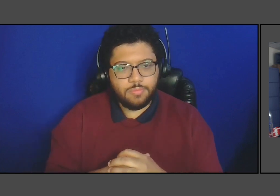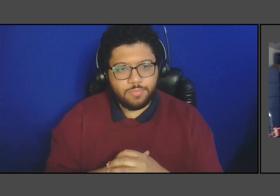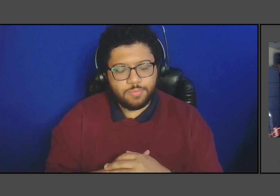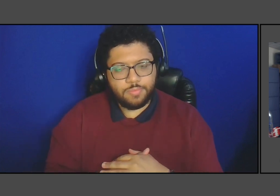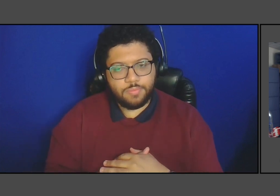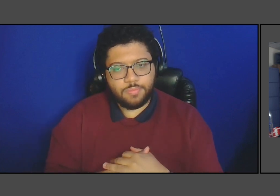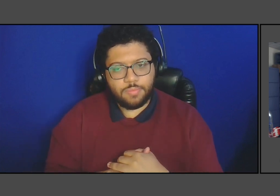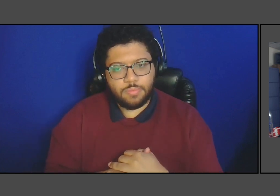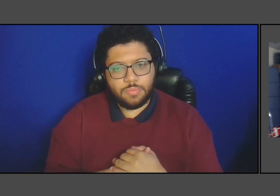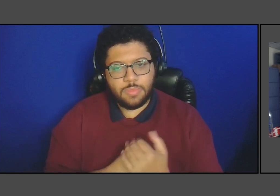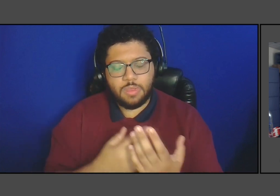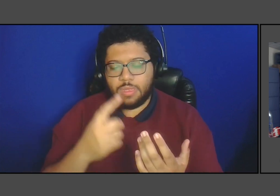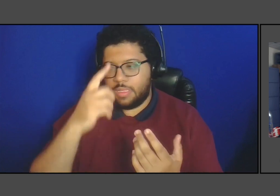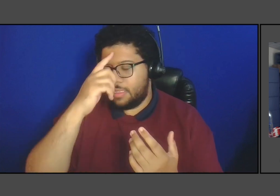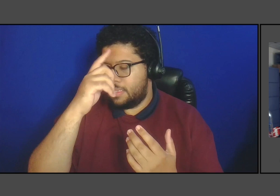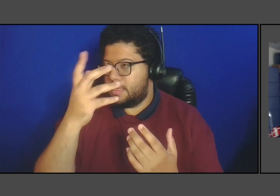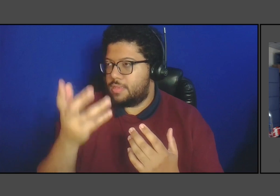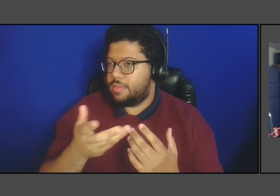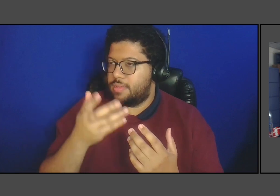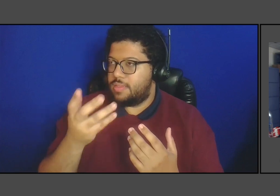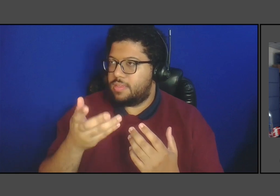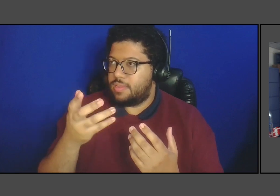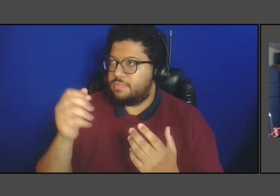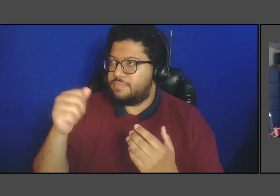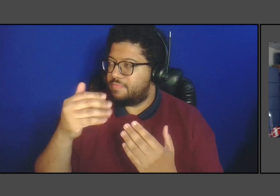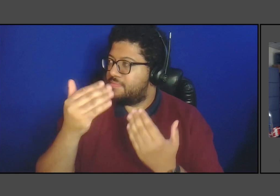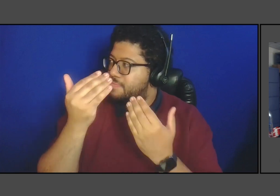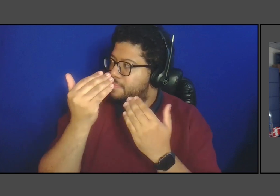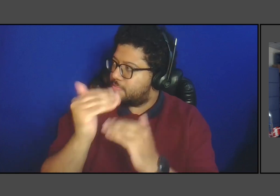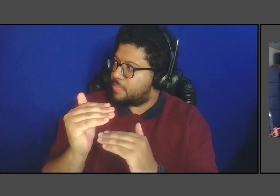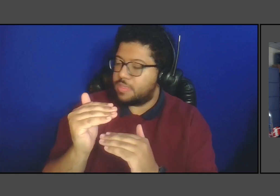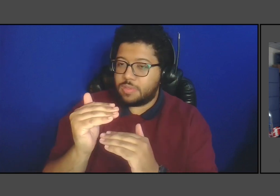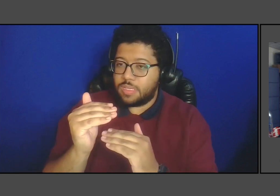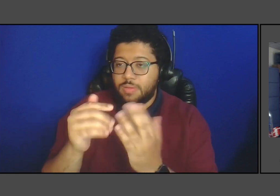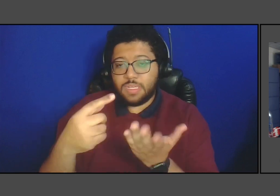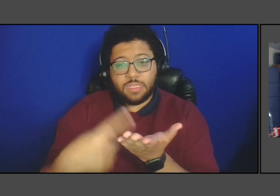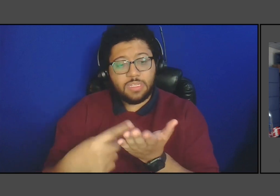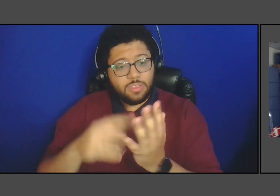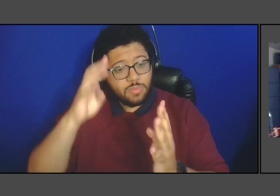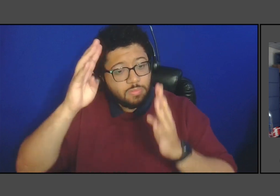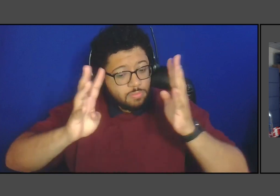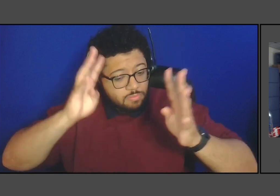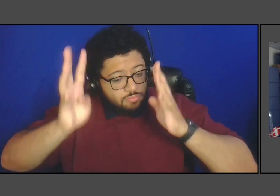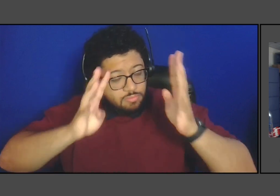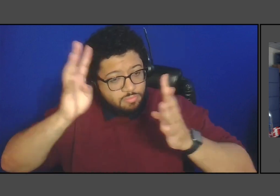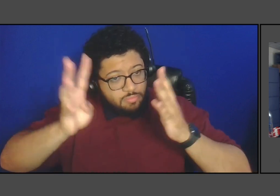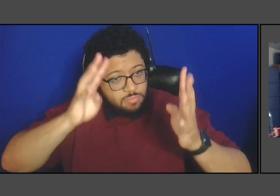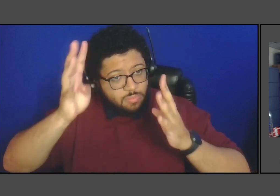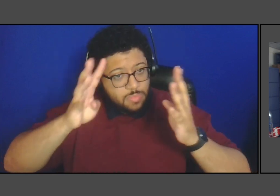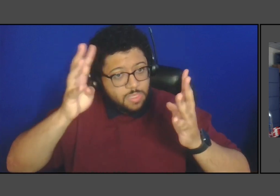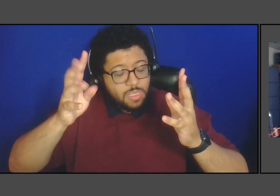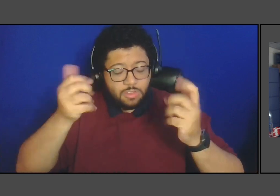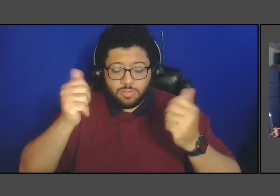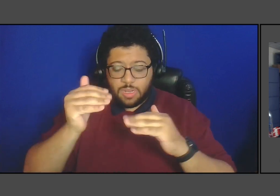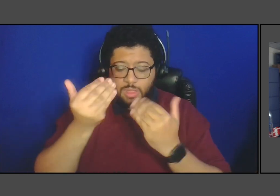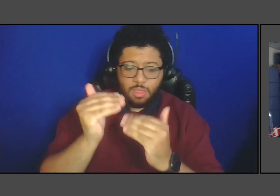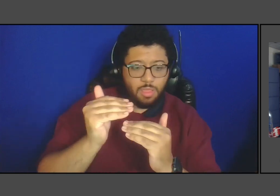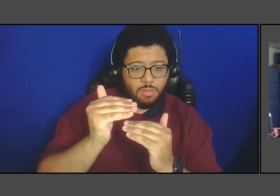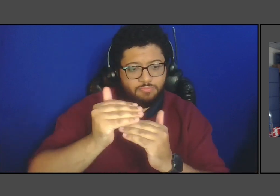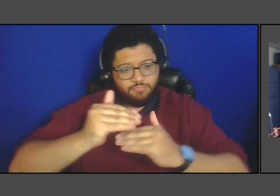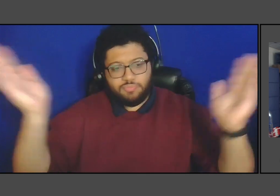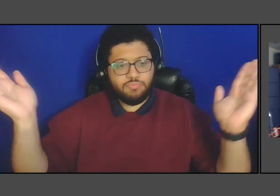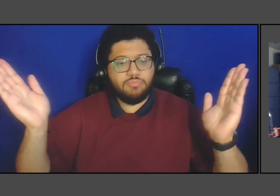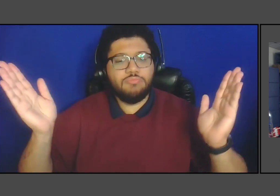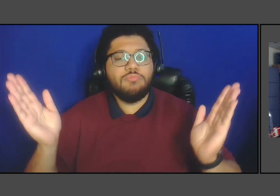that those are constraints, you know, so talking about creativity and busting out of the constraints, there's so many ways that we have, there's